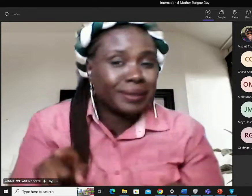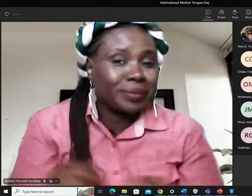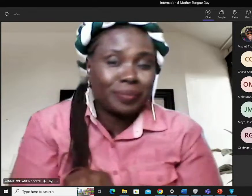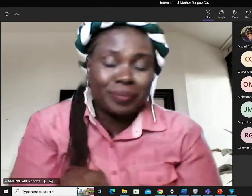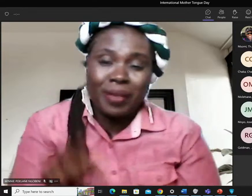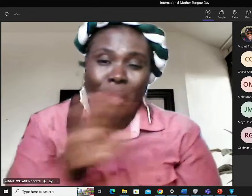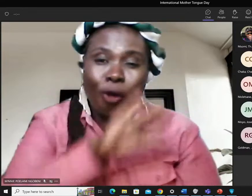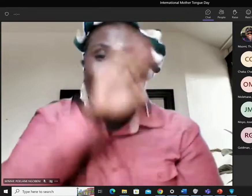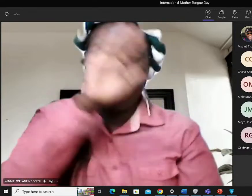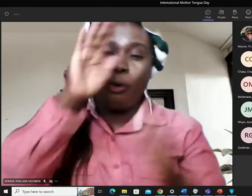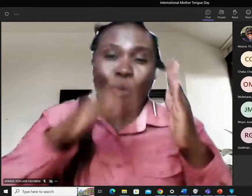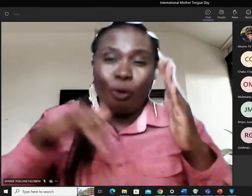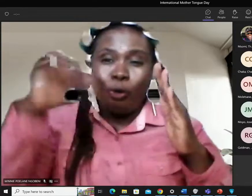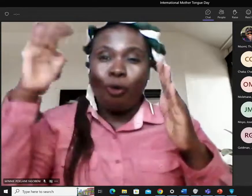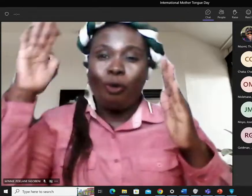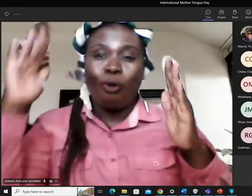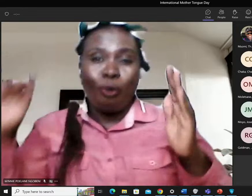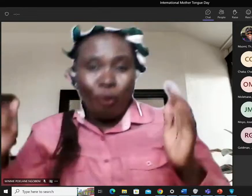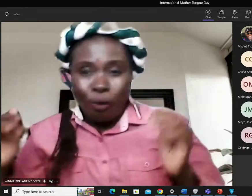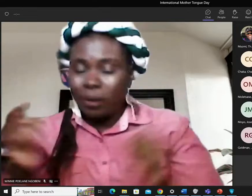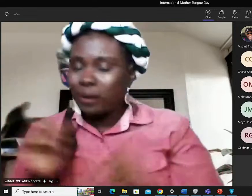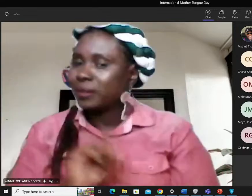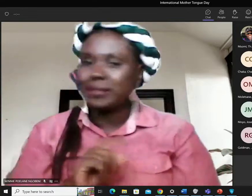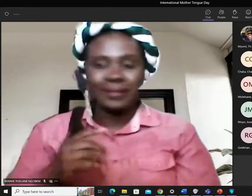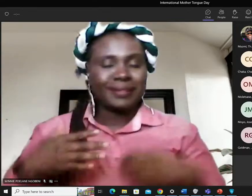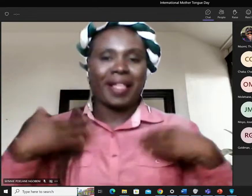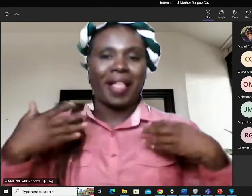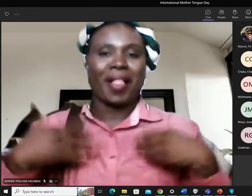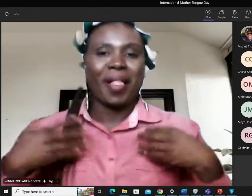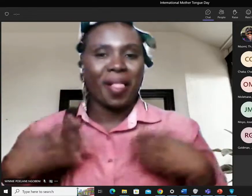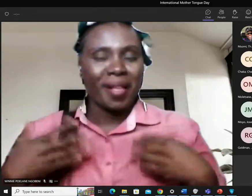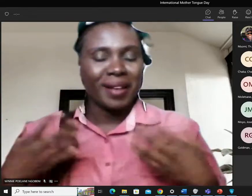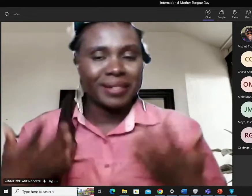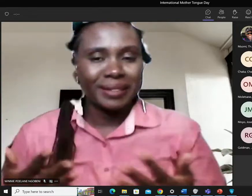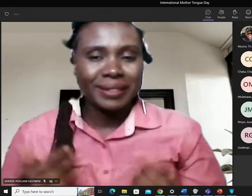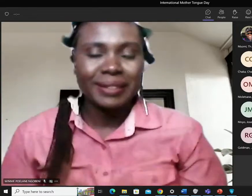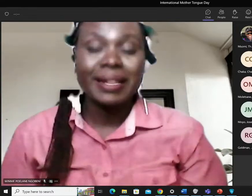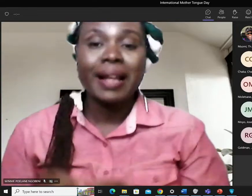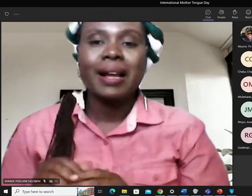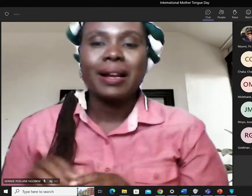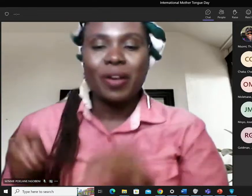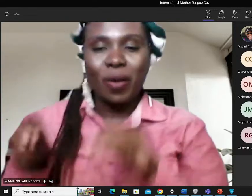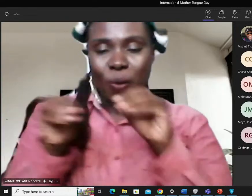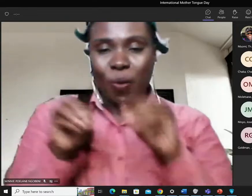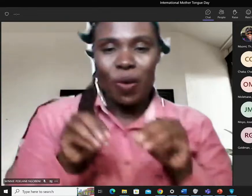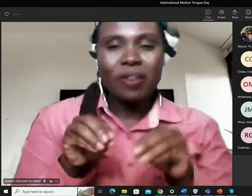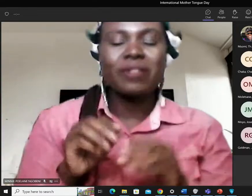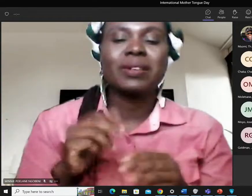right, so we are going to move to our next item.